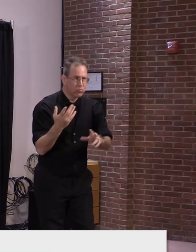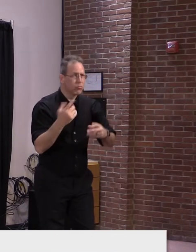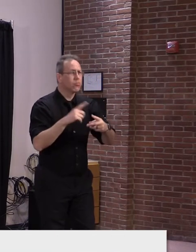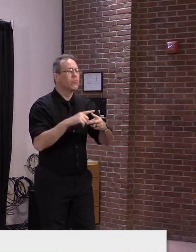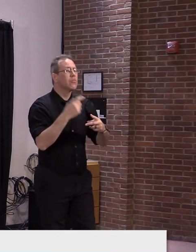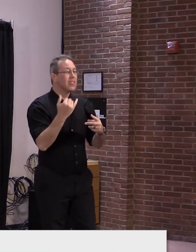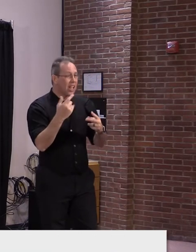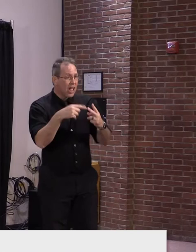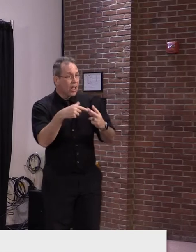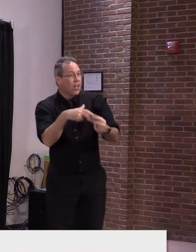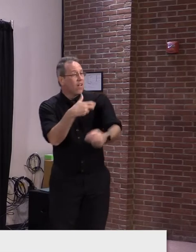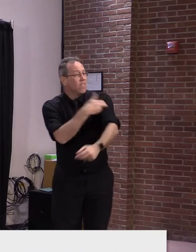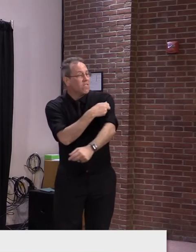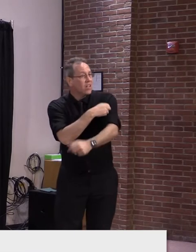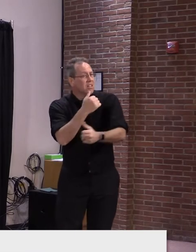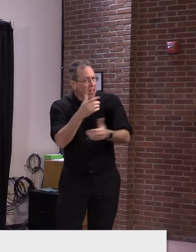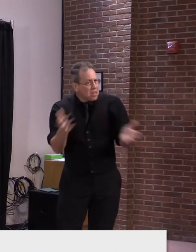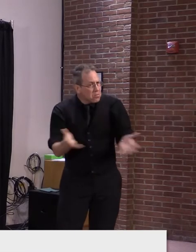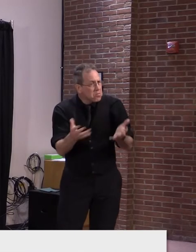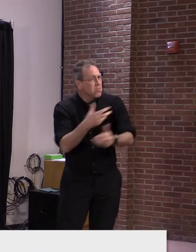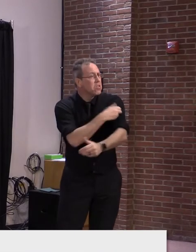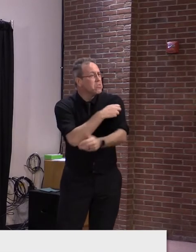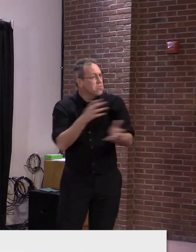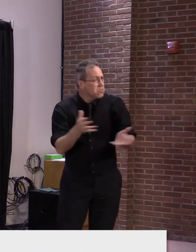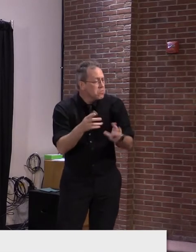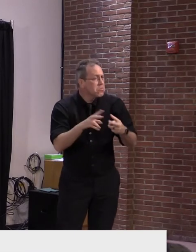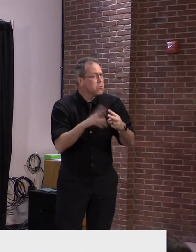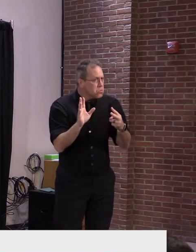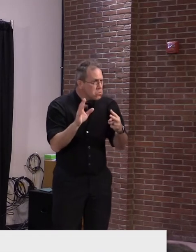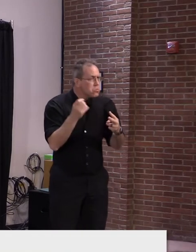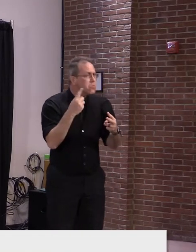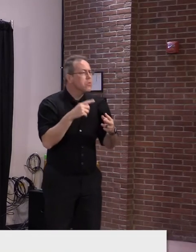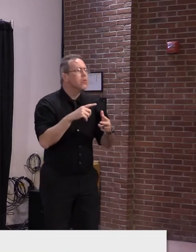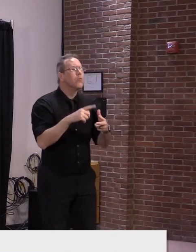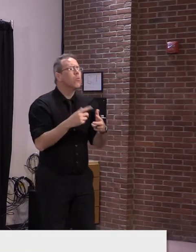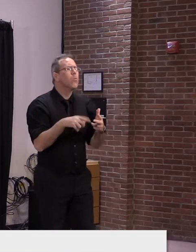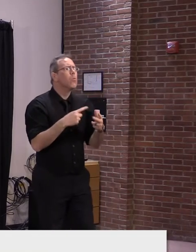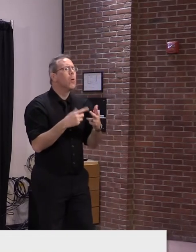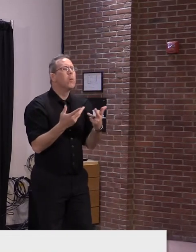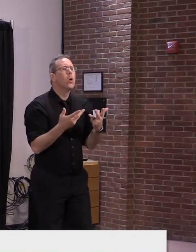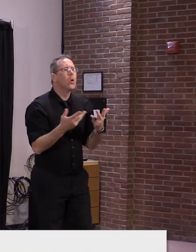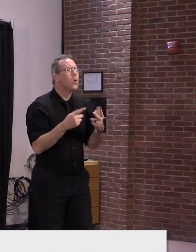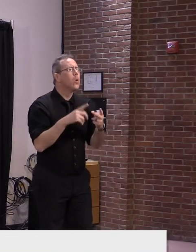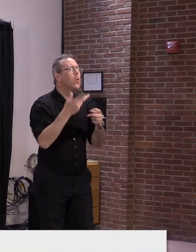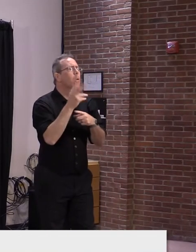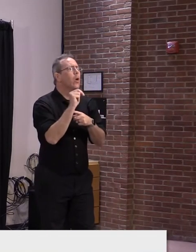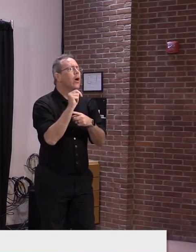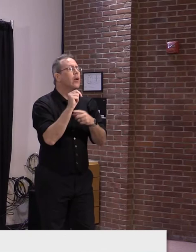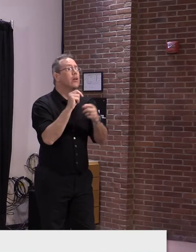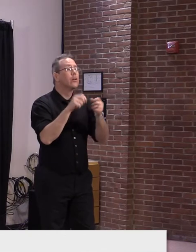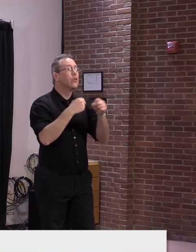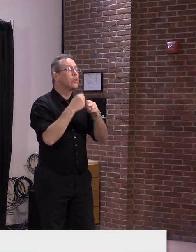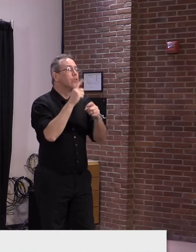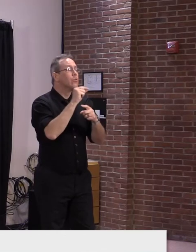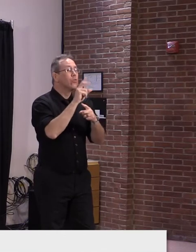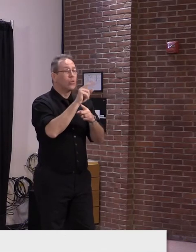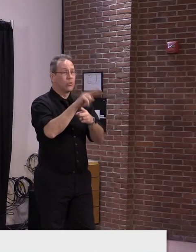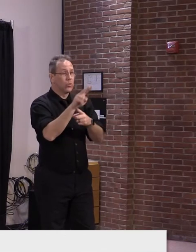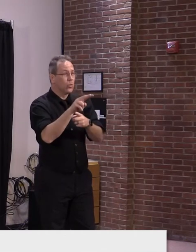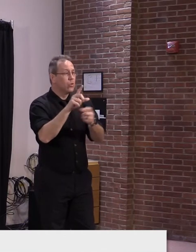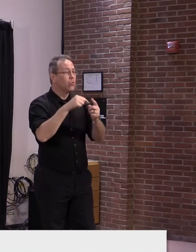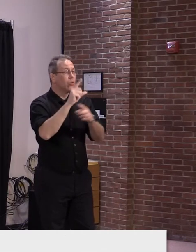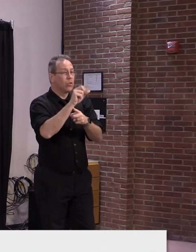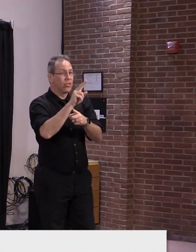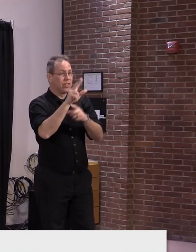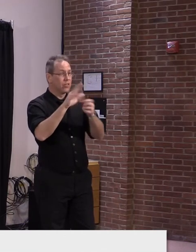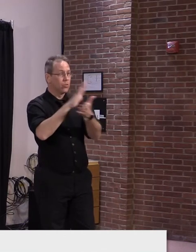will a decision be made on whether there will be a COVID vaccination requirement for the 2022-23 school year?